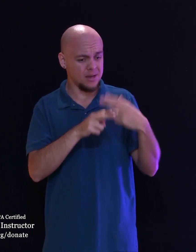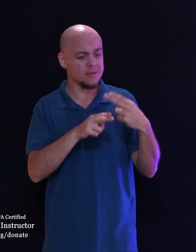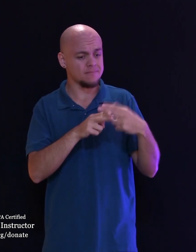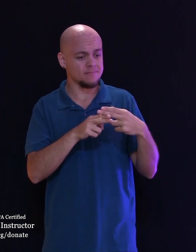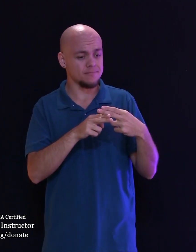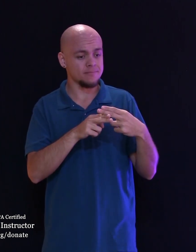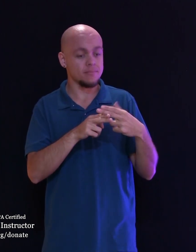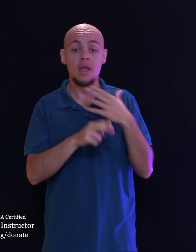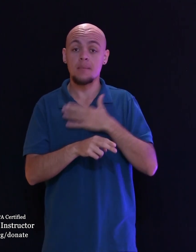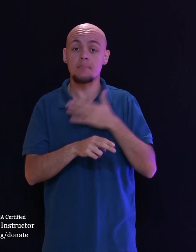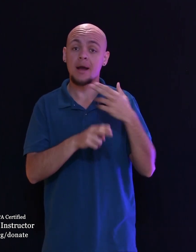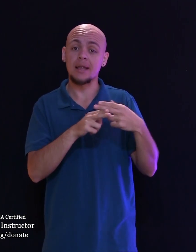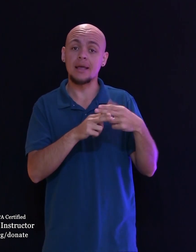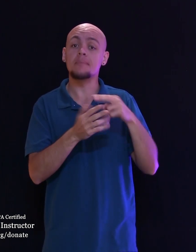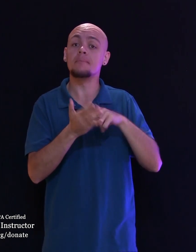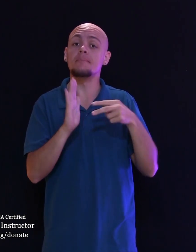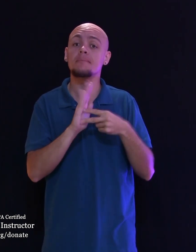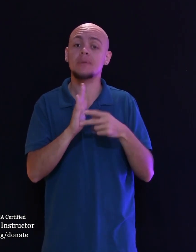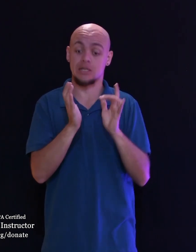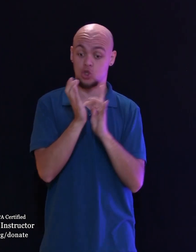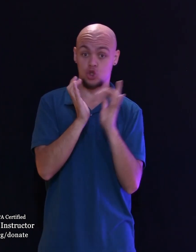or Yeshua, as his name would have been.